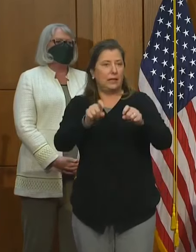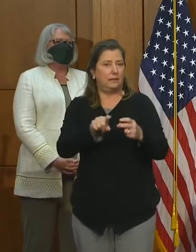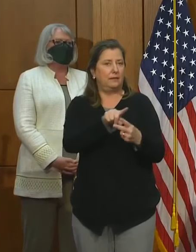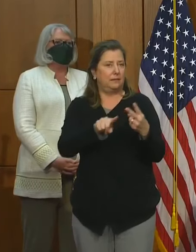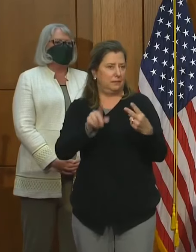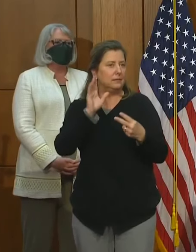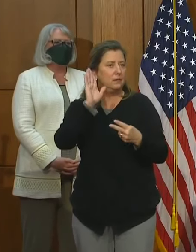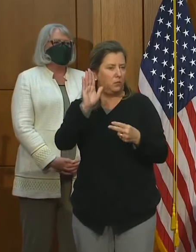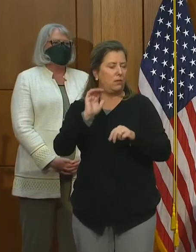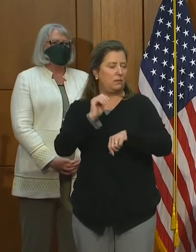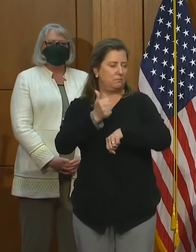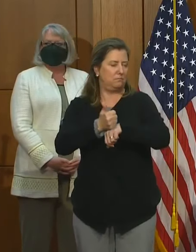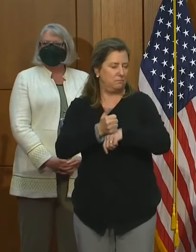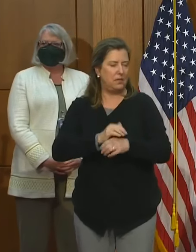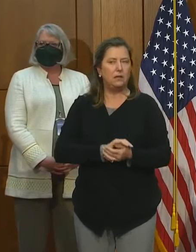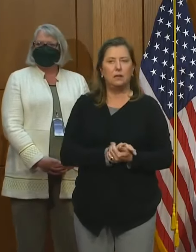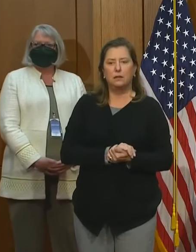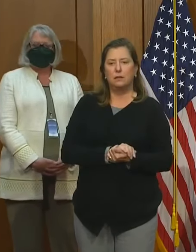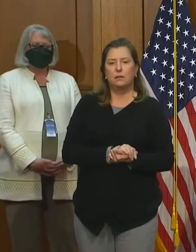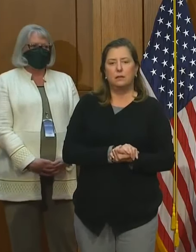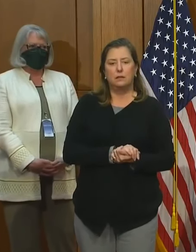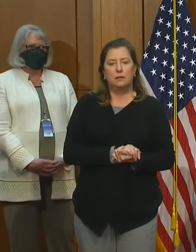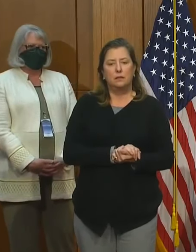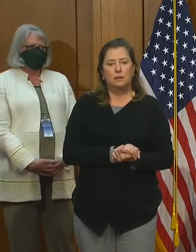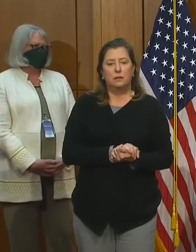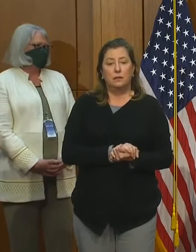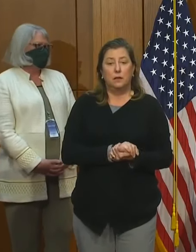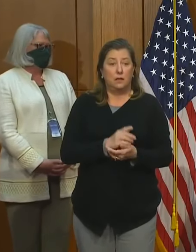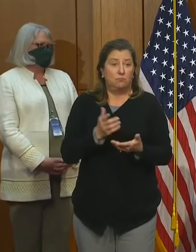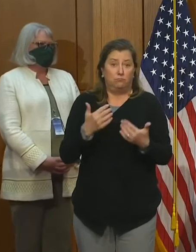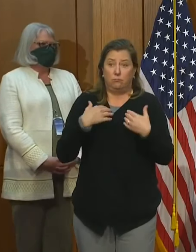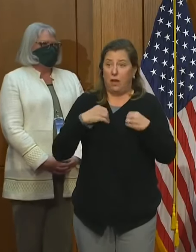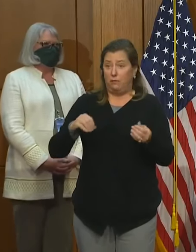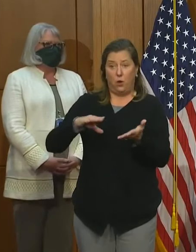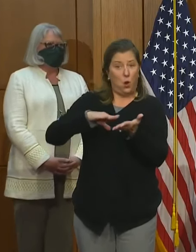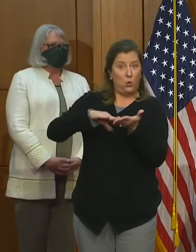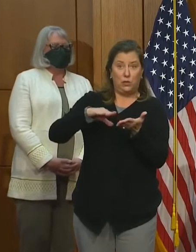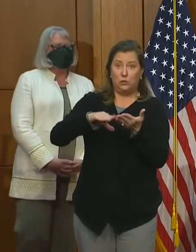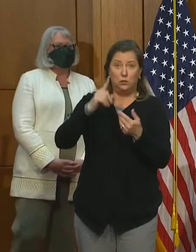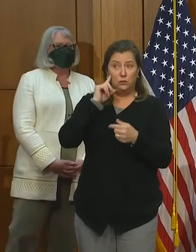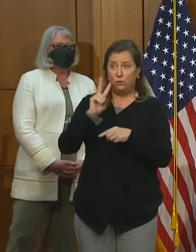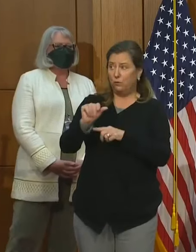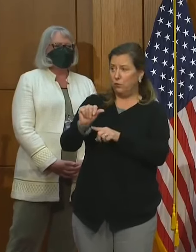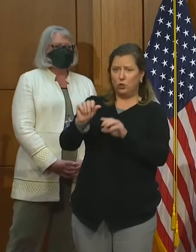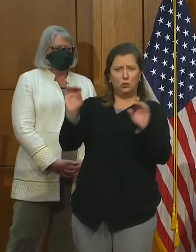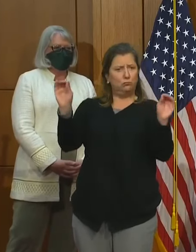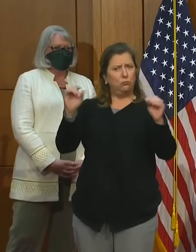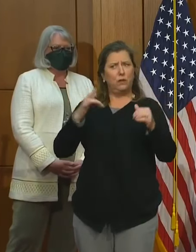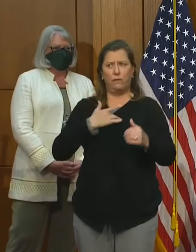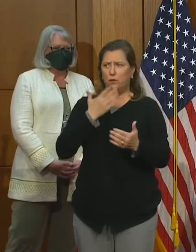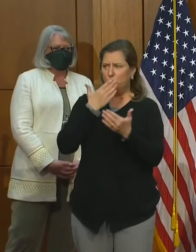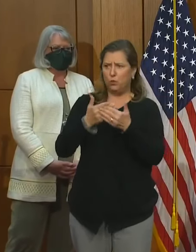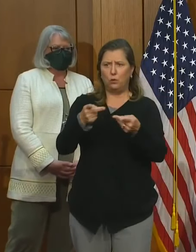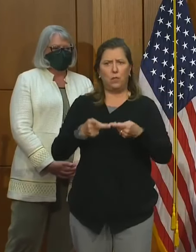So, again, I make no excuses for Virginia. I think we're in a good place.